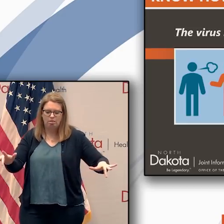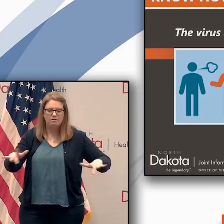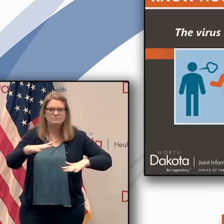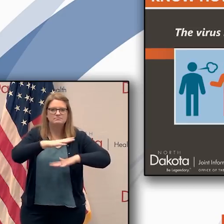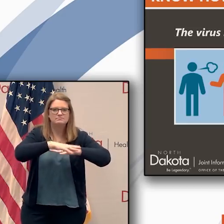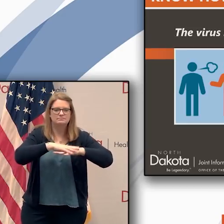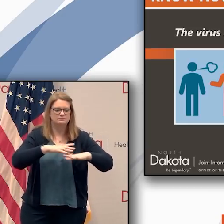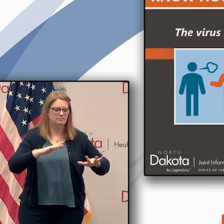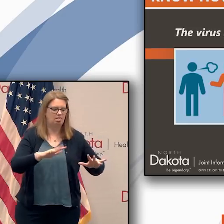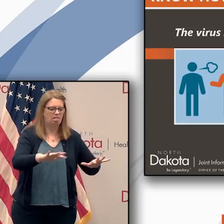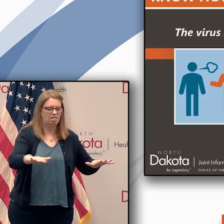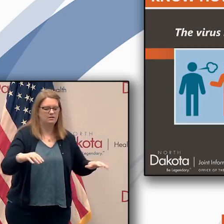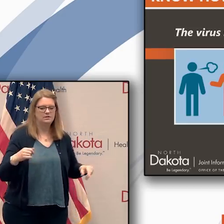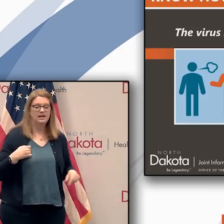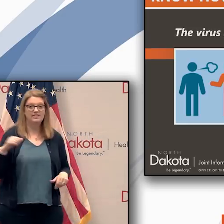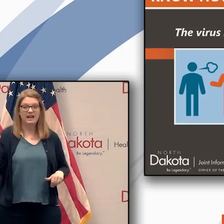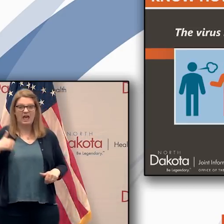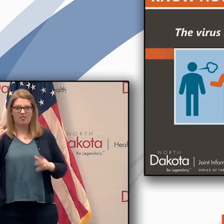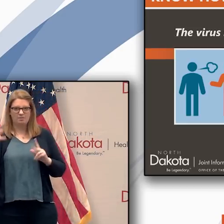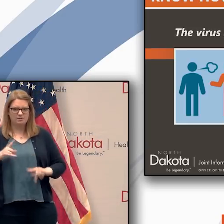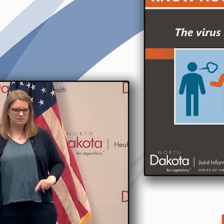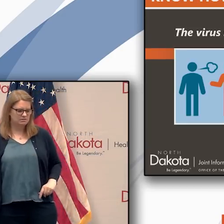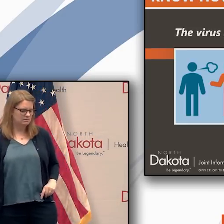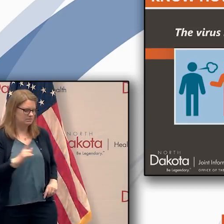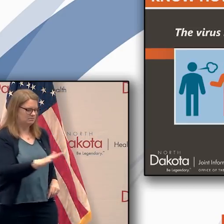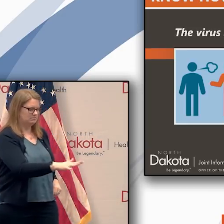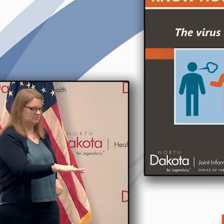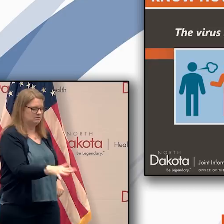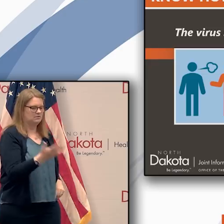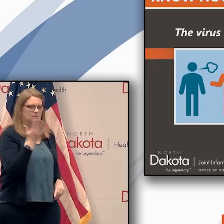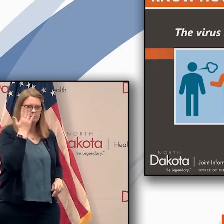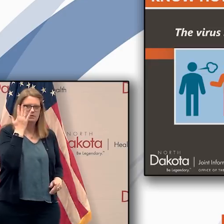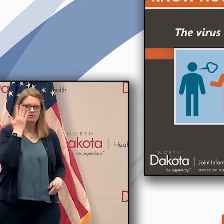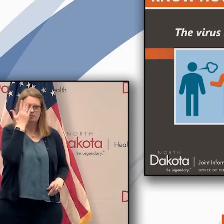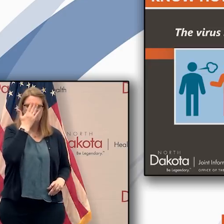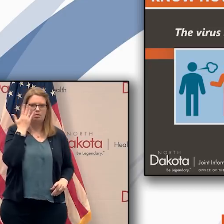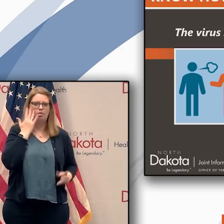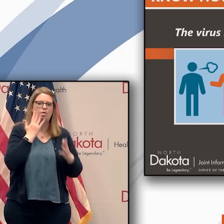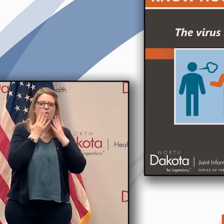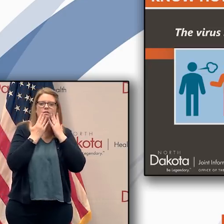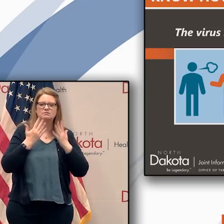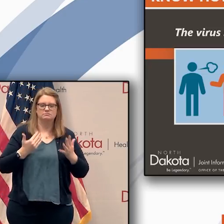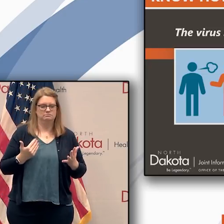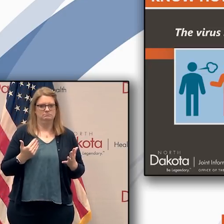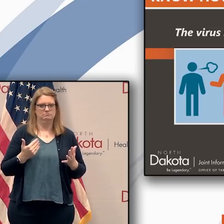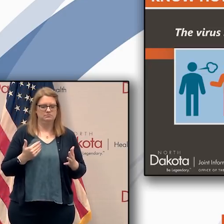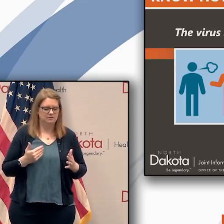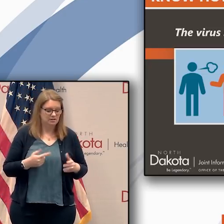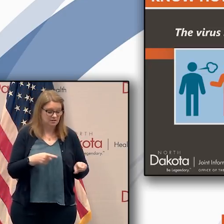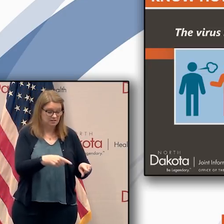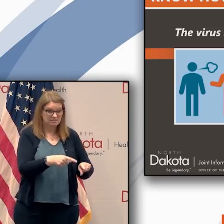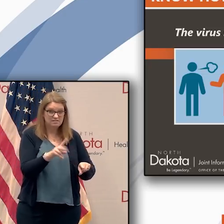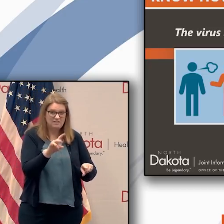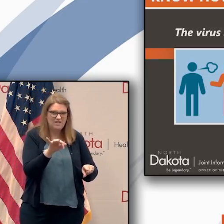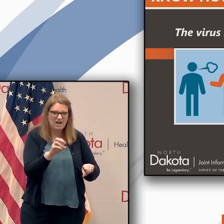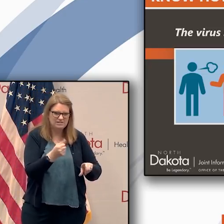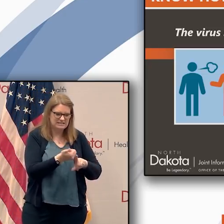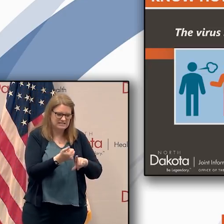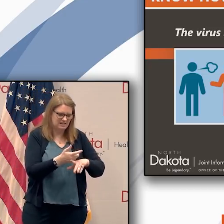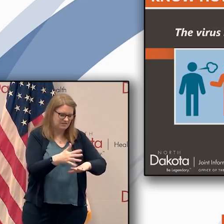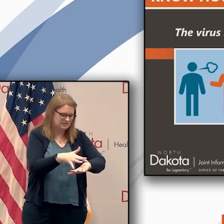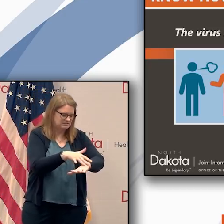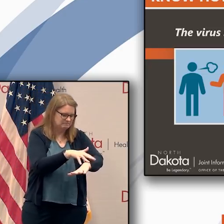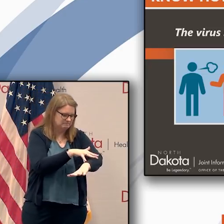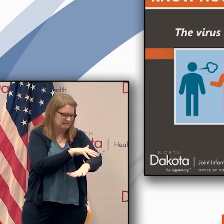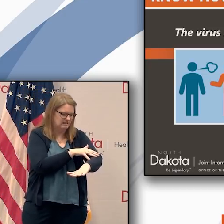else touches the surface. It's unknown exactly how long the virus can live on the surface. It depends on the surface. If it's